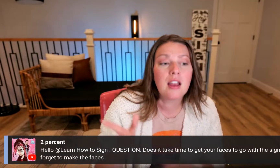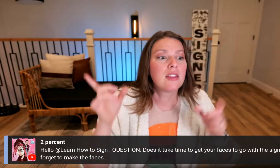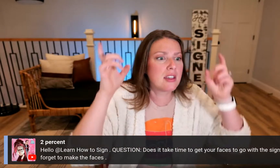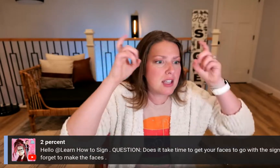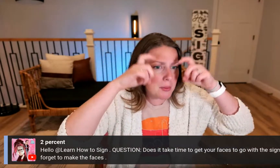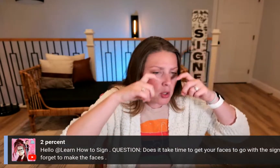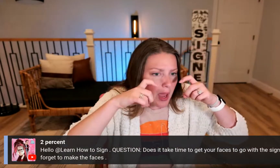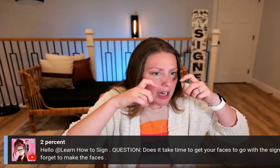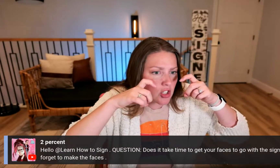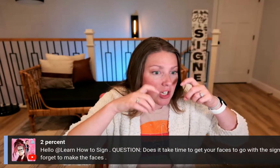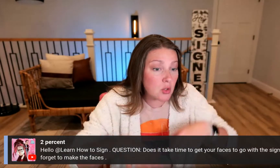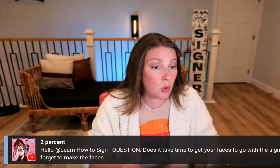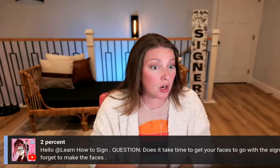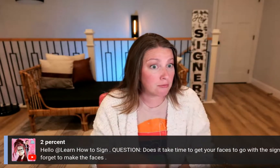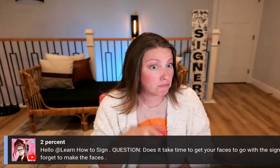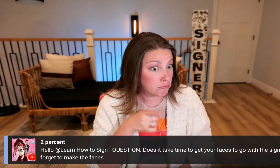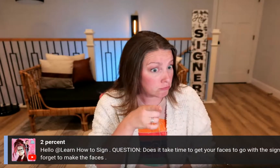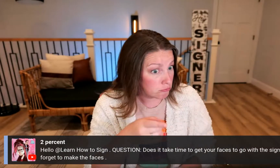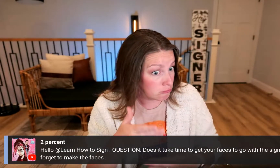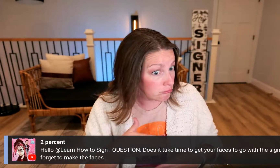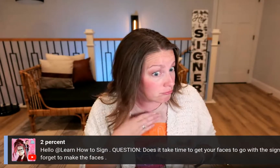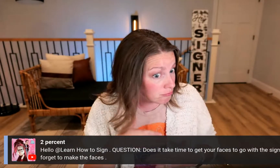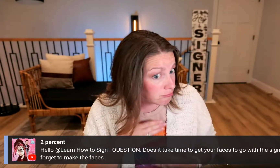the WHs or